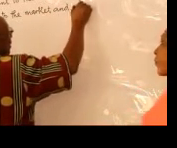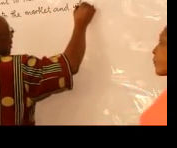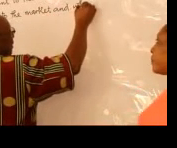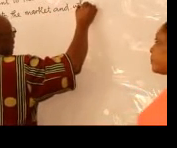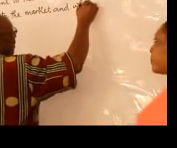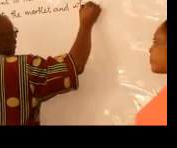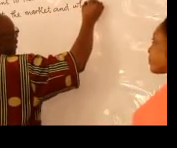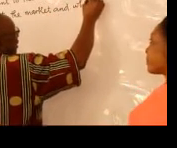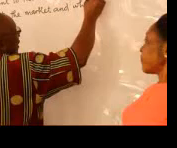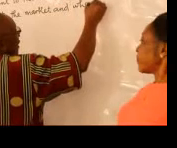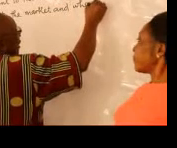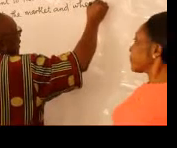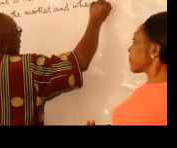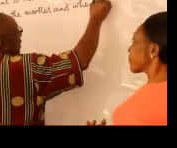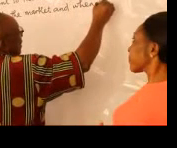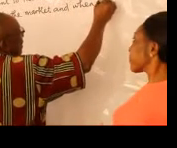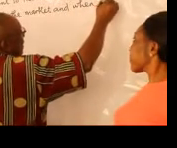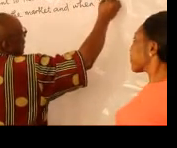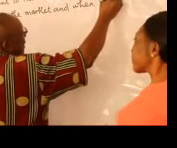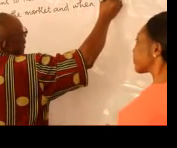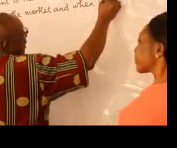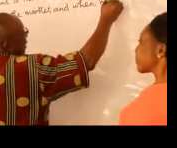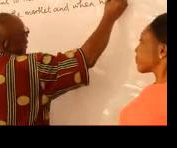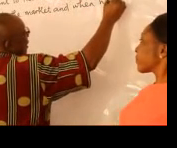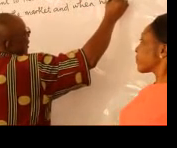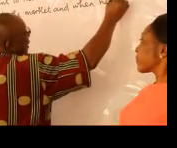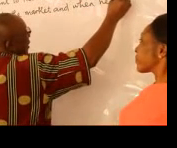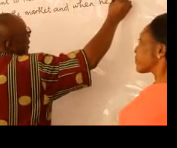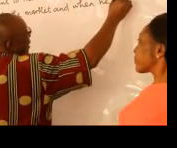when he